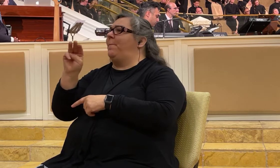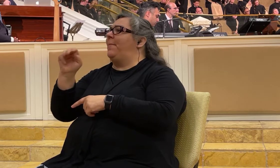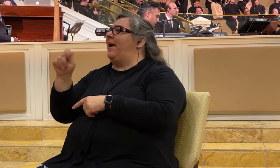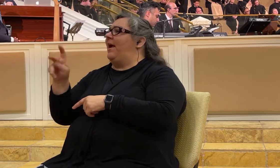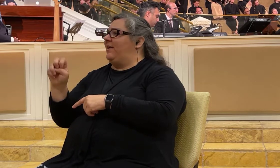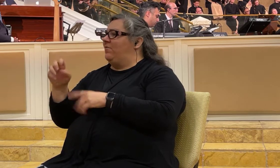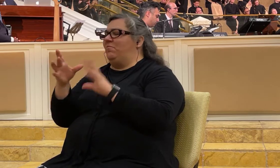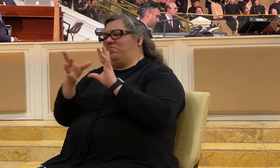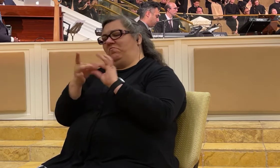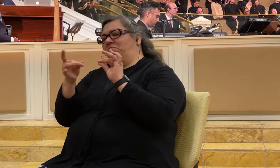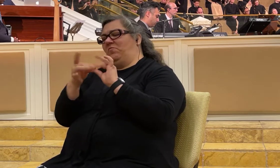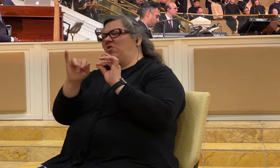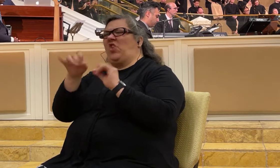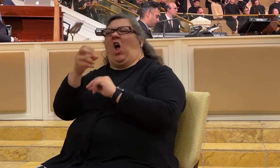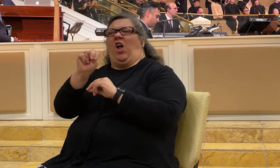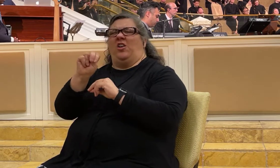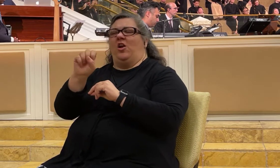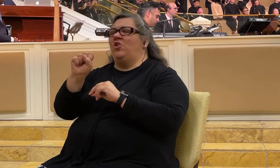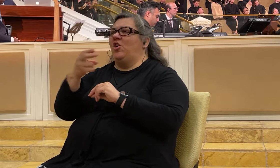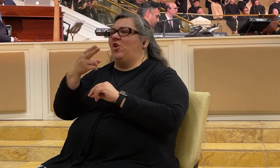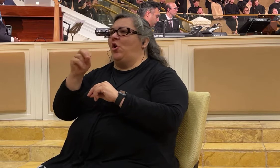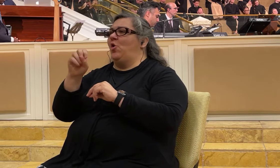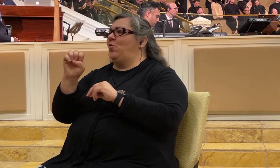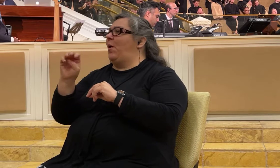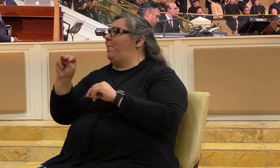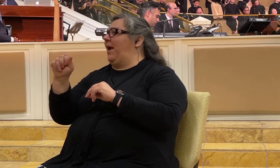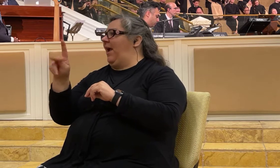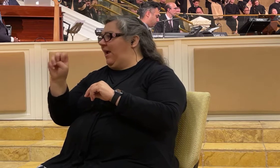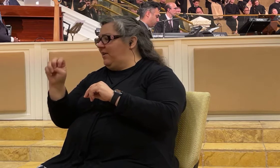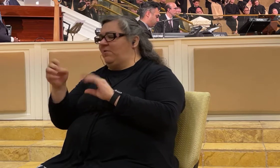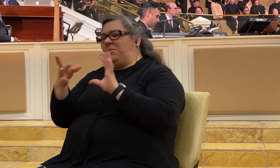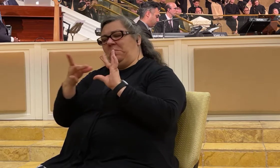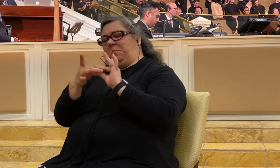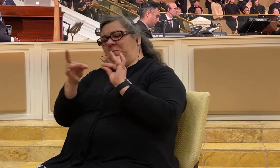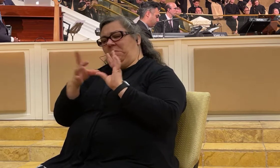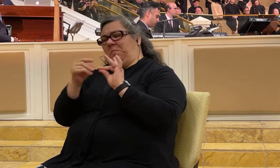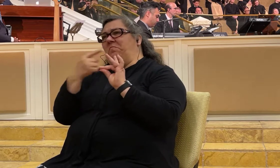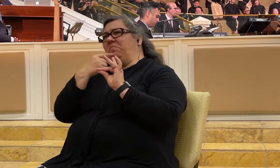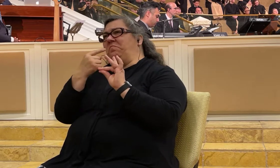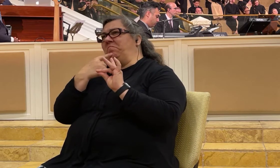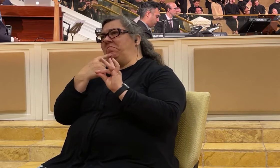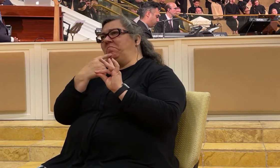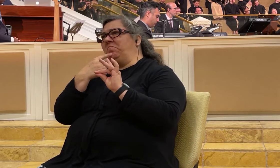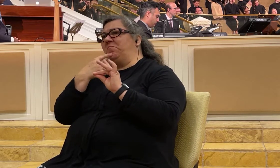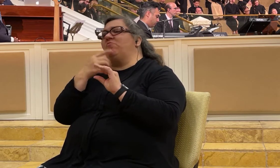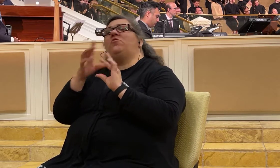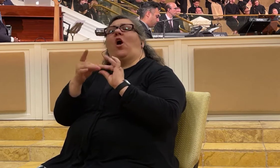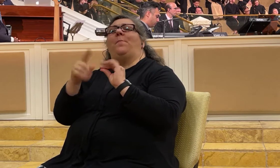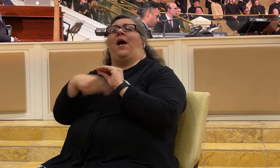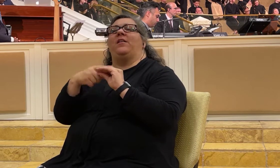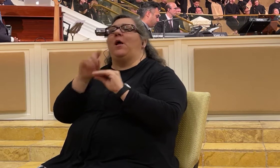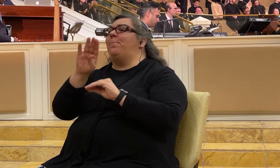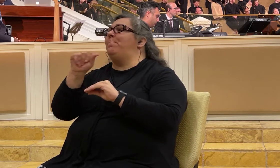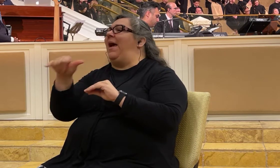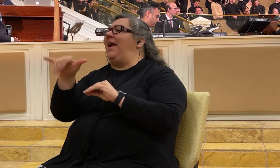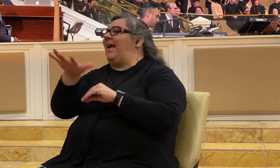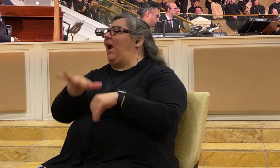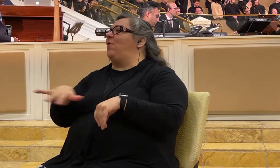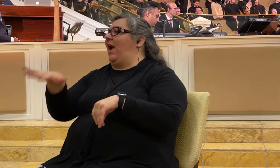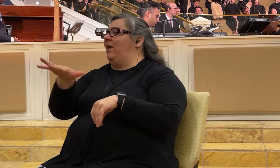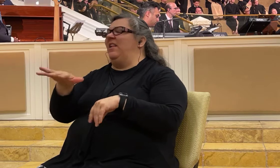said, John Schumacher, and he's saying a of the Bay Area. They just sold the